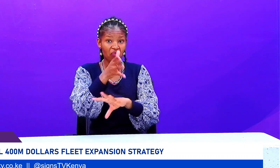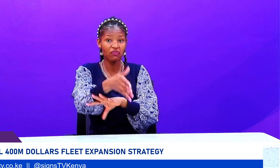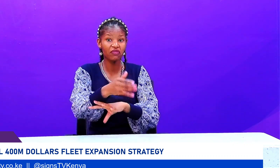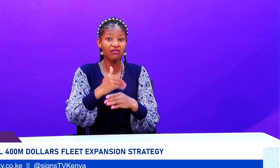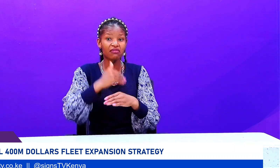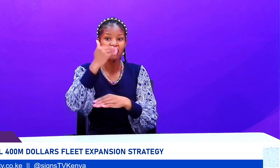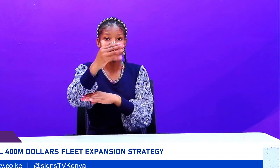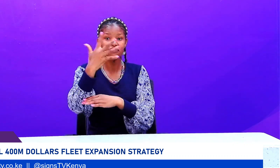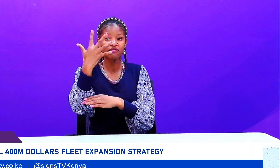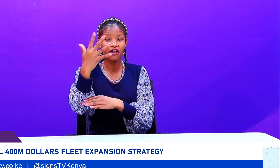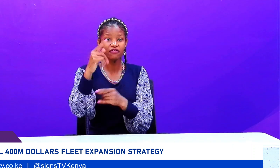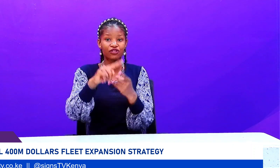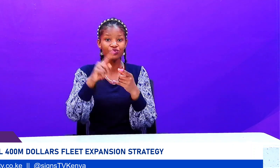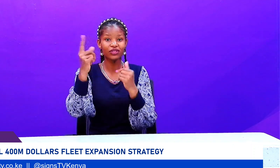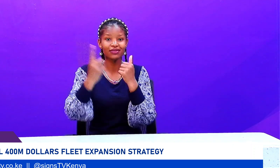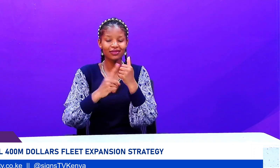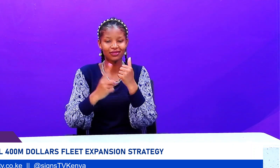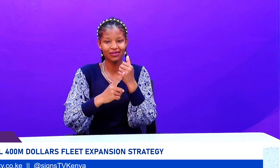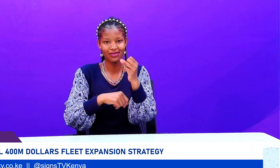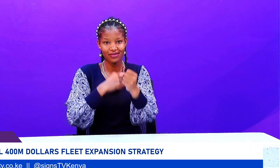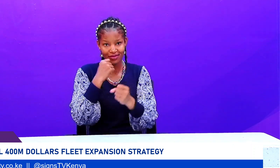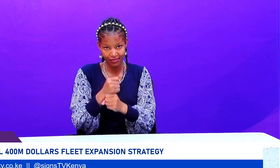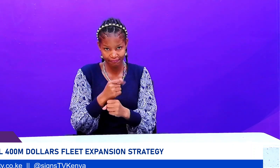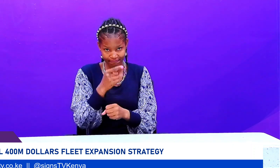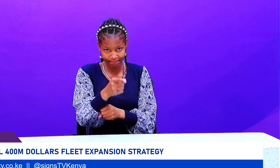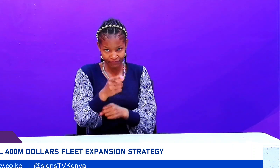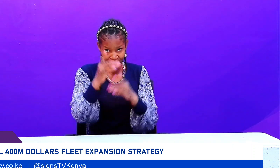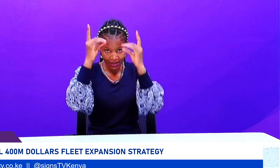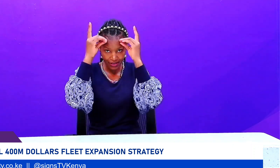its fleet over the next 5 to 6 years.